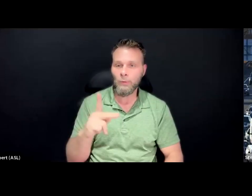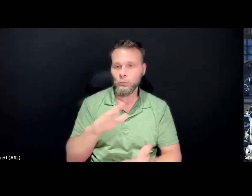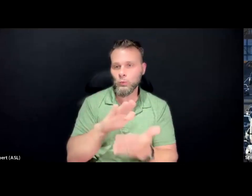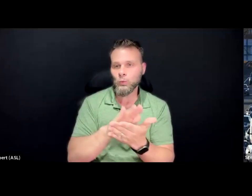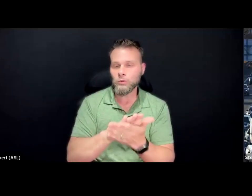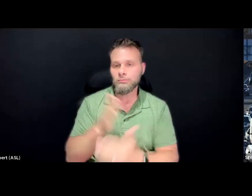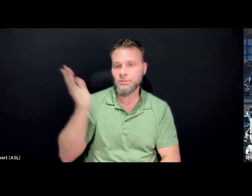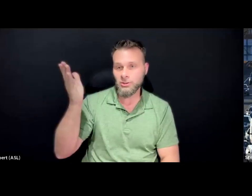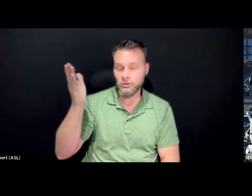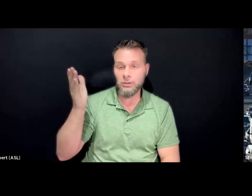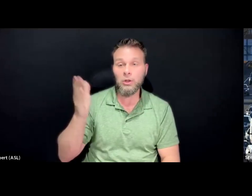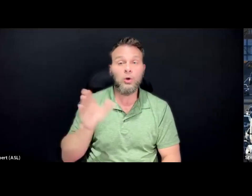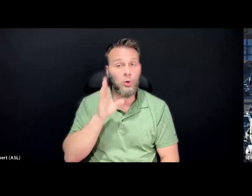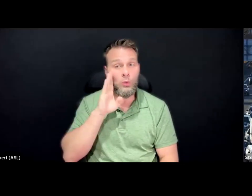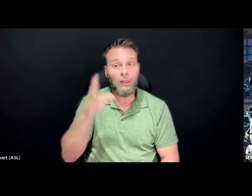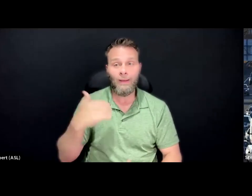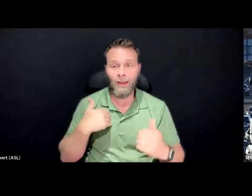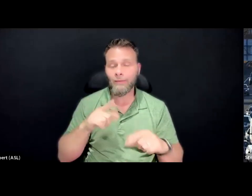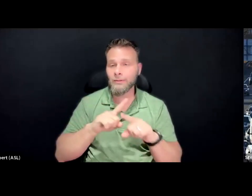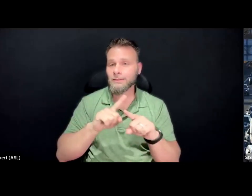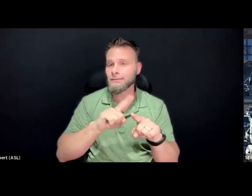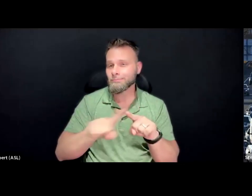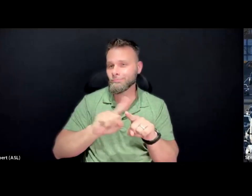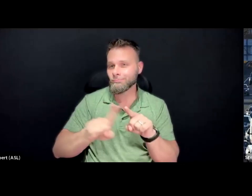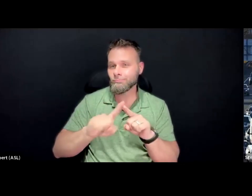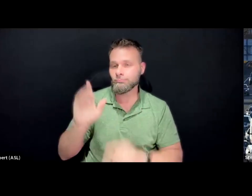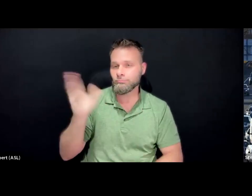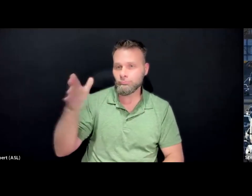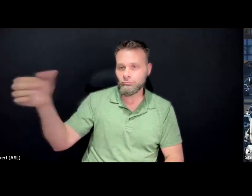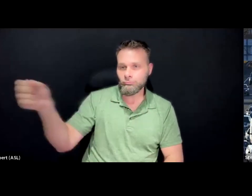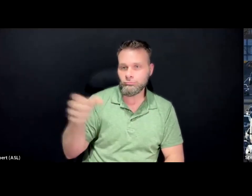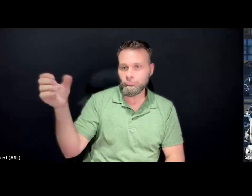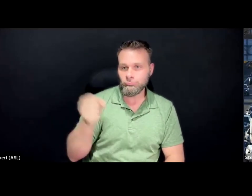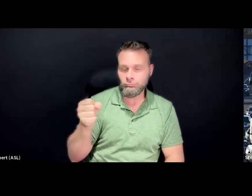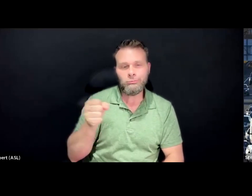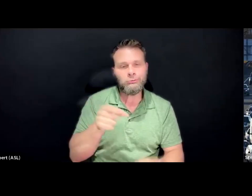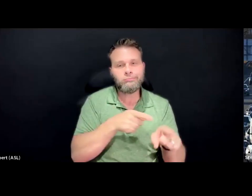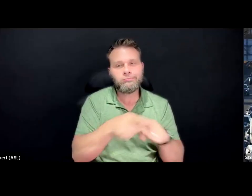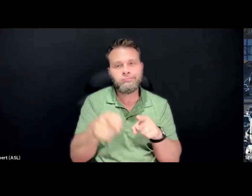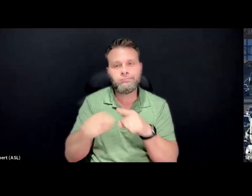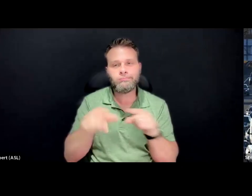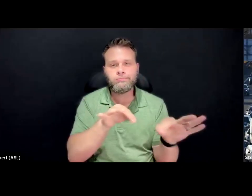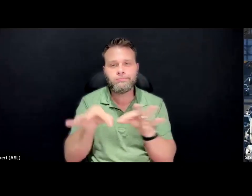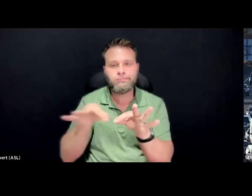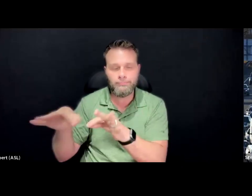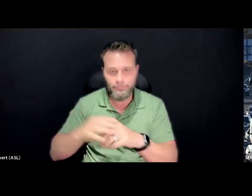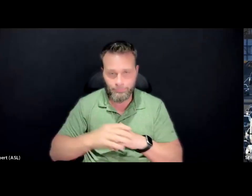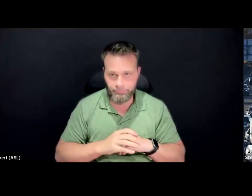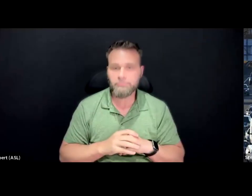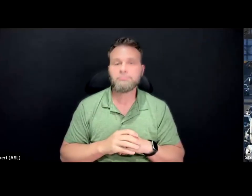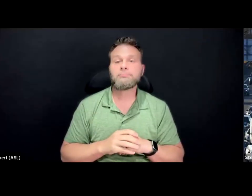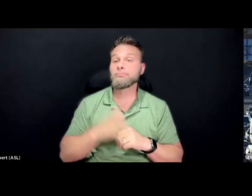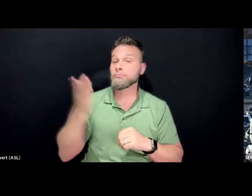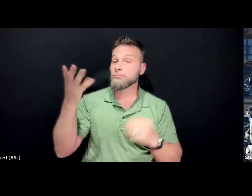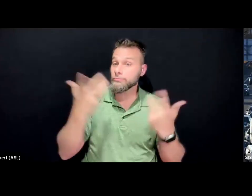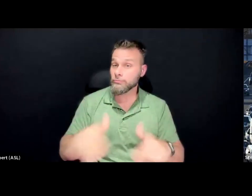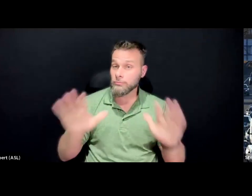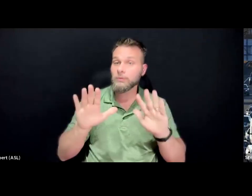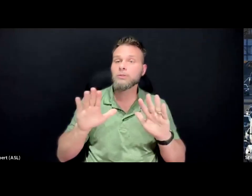several BPS department leaders. After the presentation, we will open up for questions from the